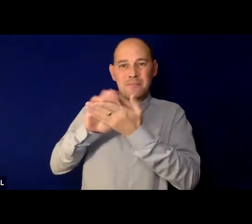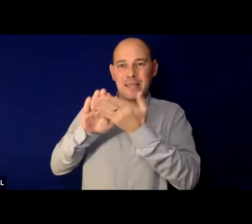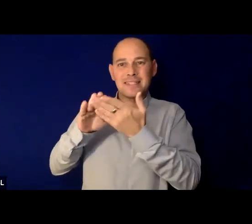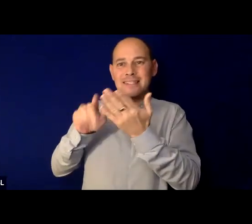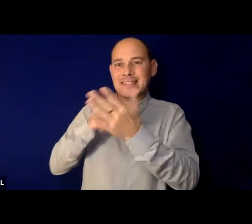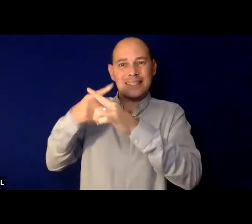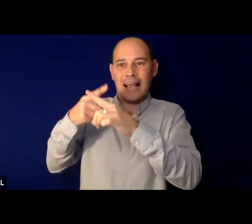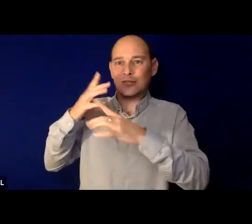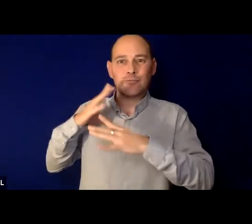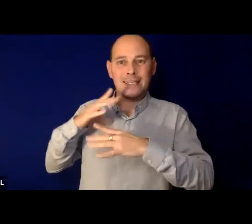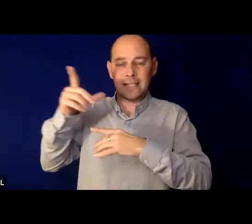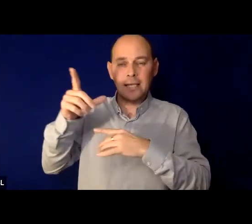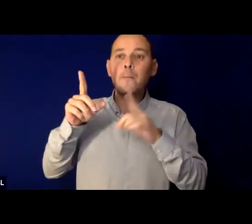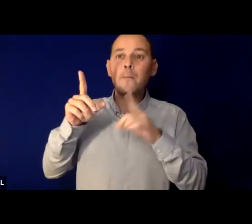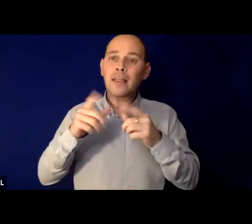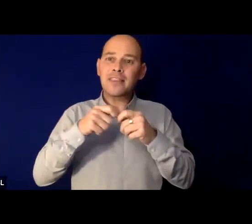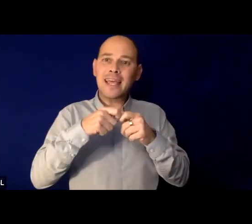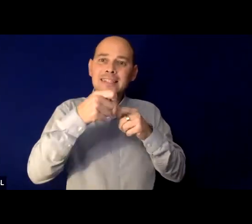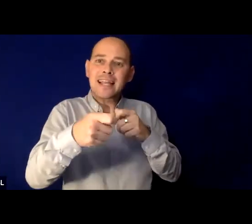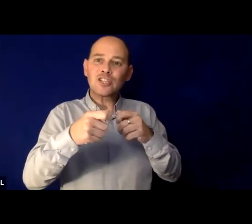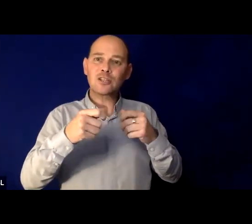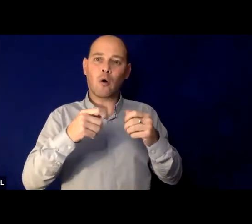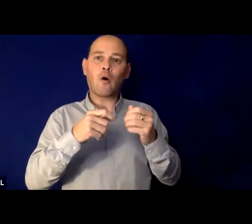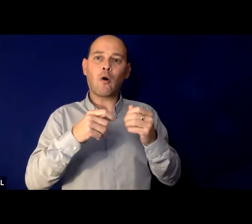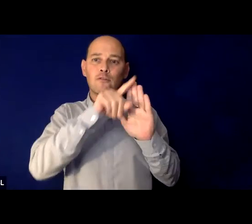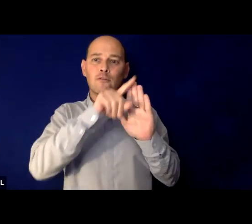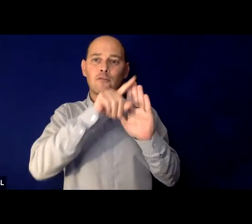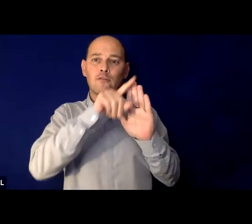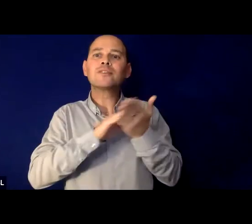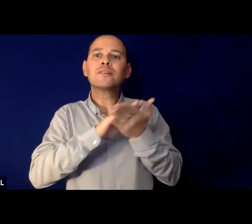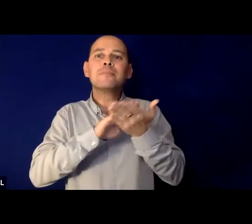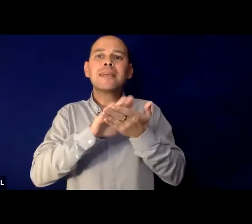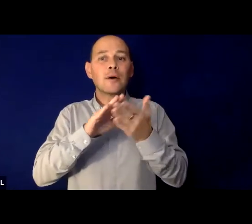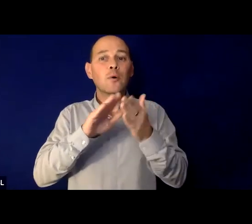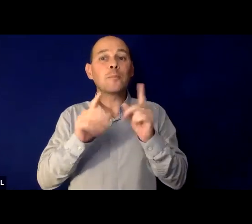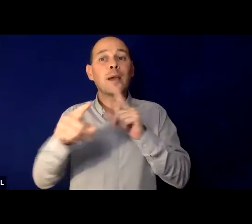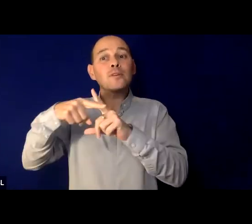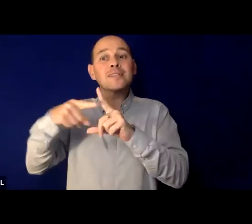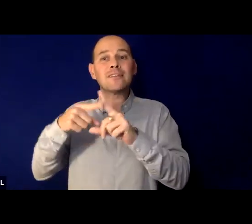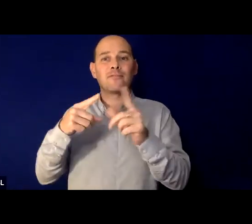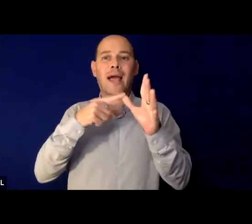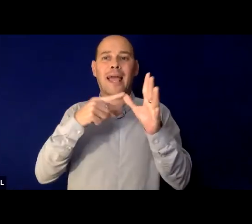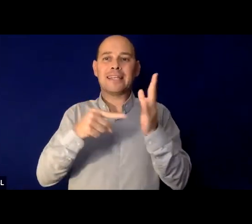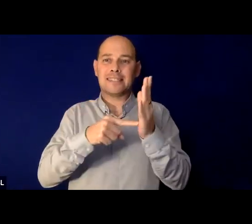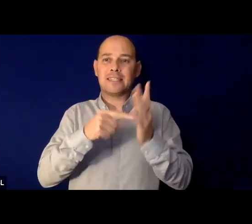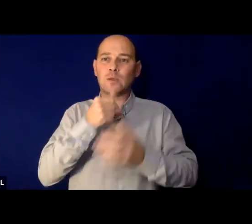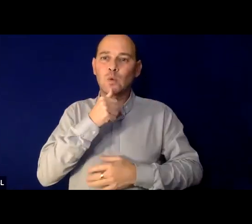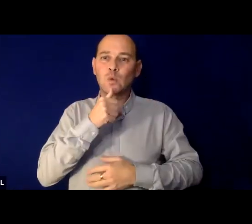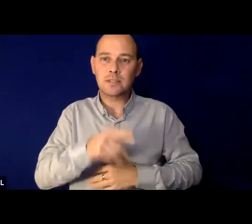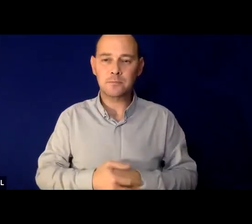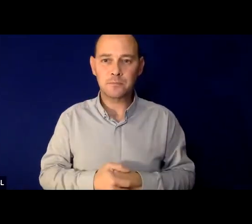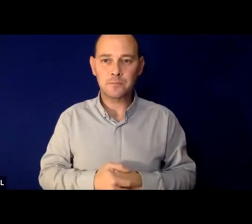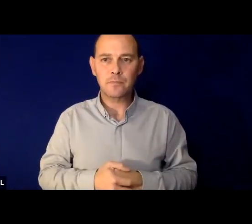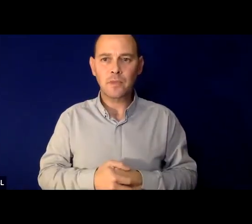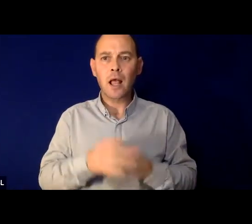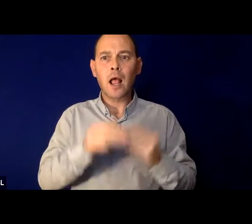the kind of extension of regulation which will actually be good for AT users. So that's all I have to say. That there's much more in the reports, and if